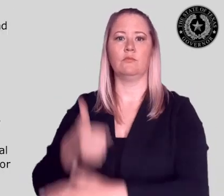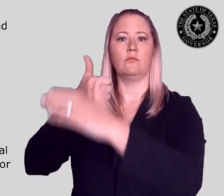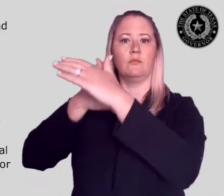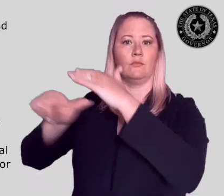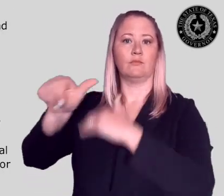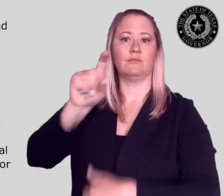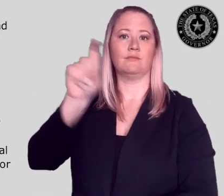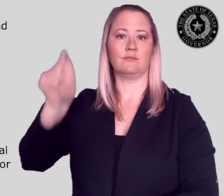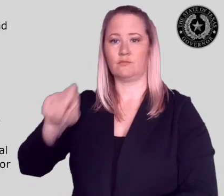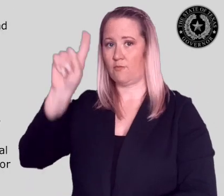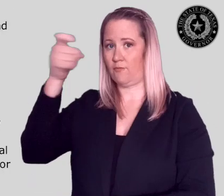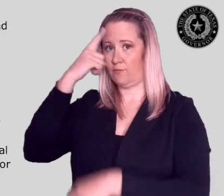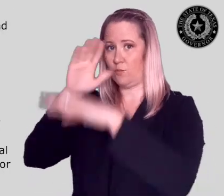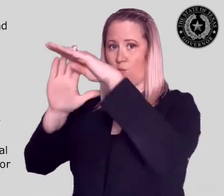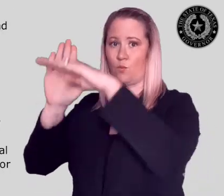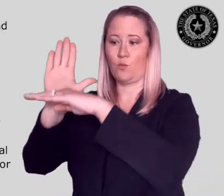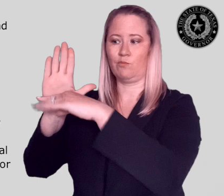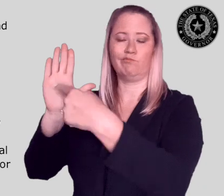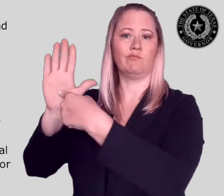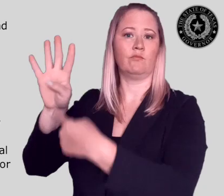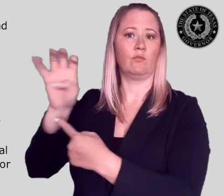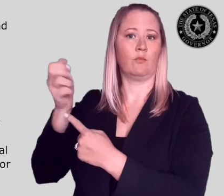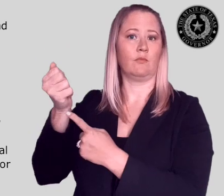to the legislature's command in Section